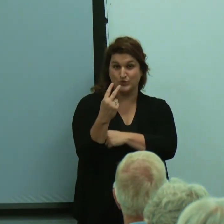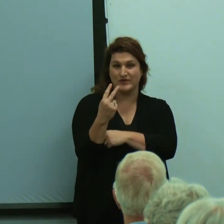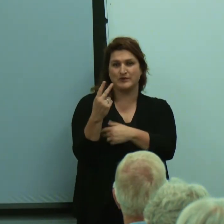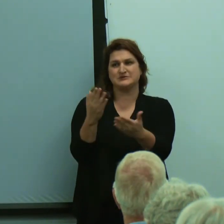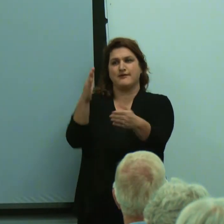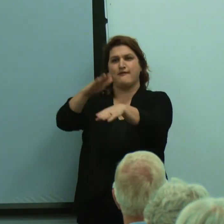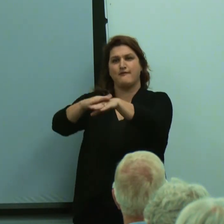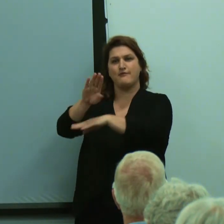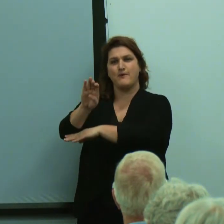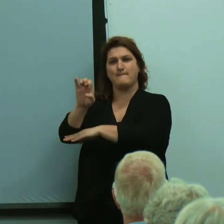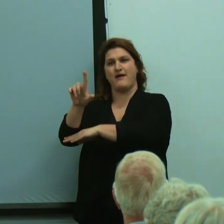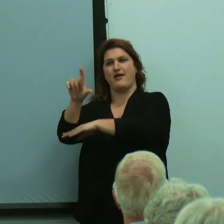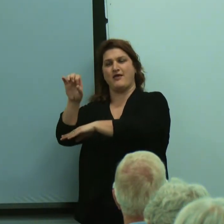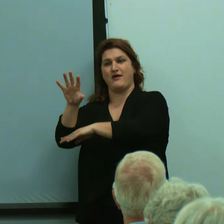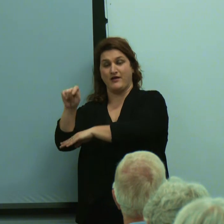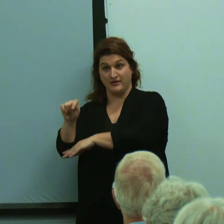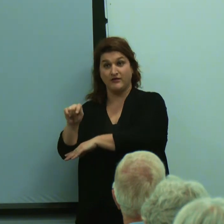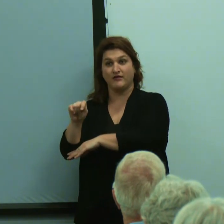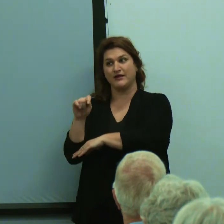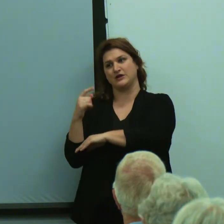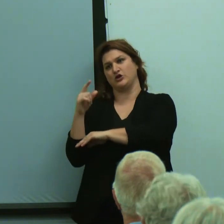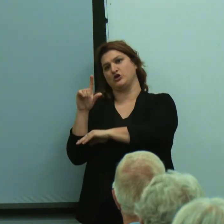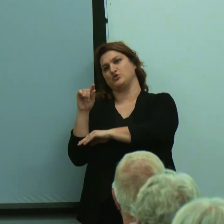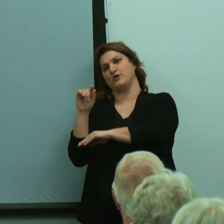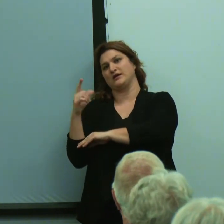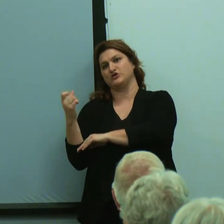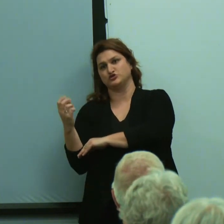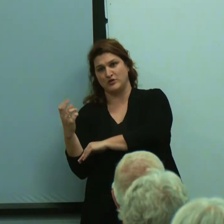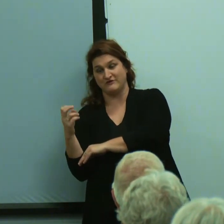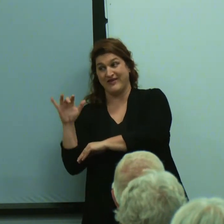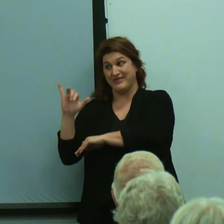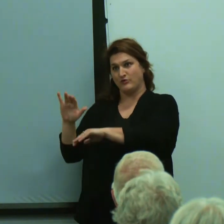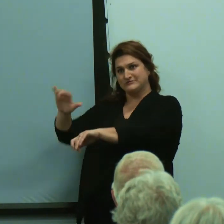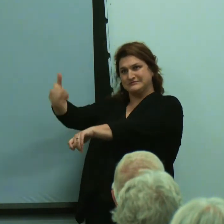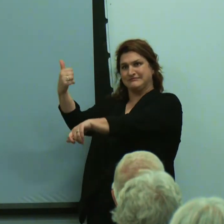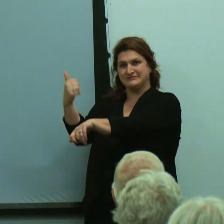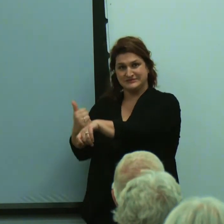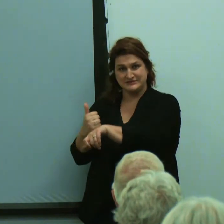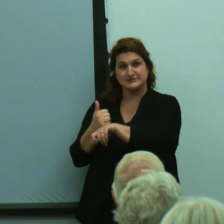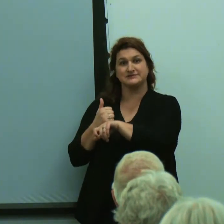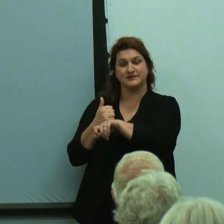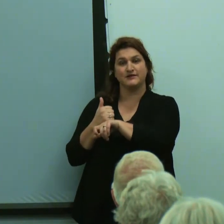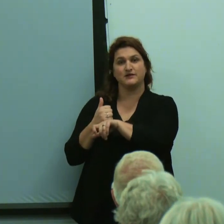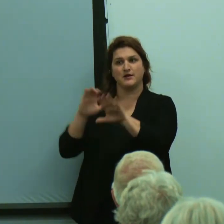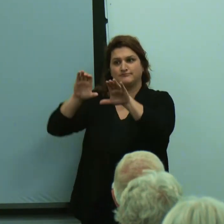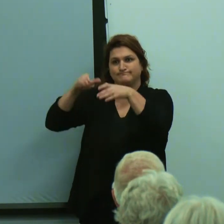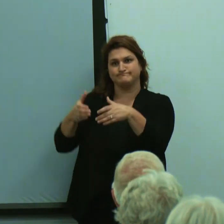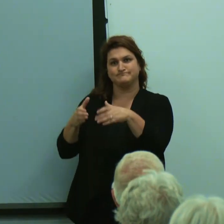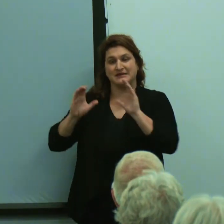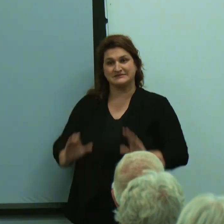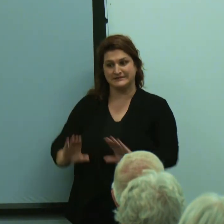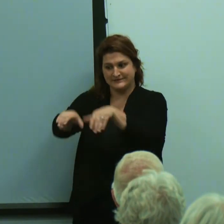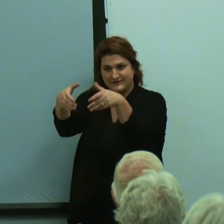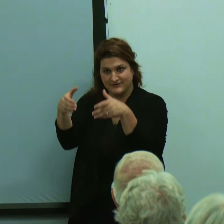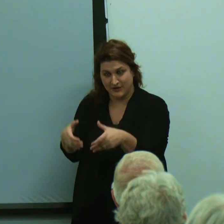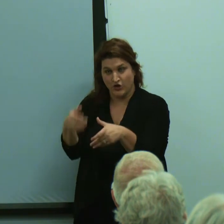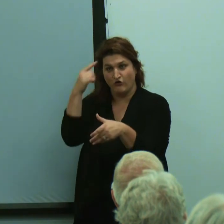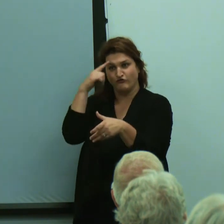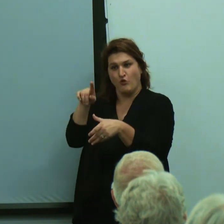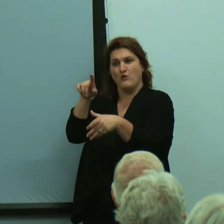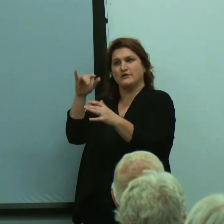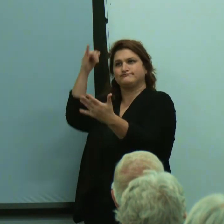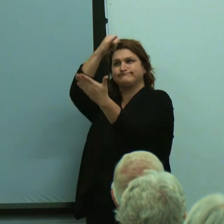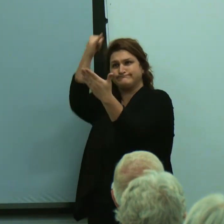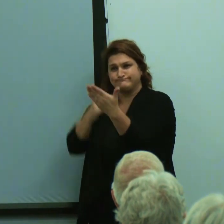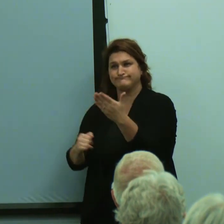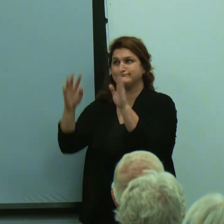created a 12-person citizen commission to draw legislative and congressional district maps. The